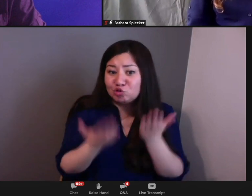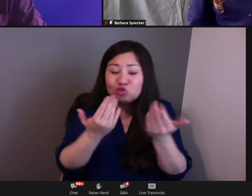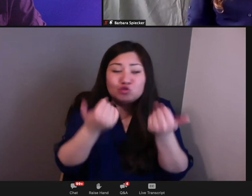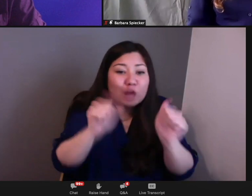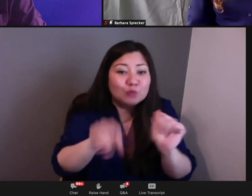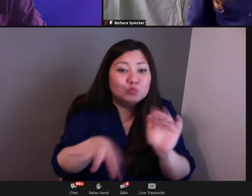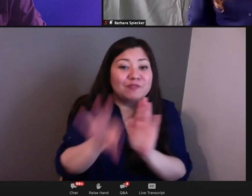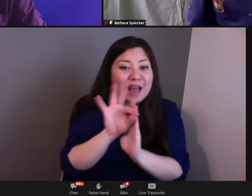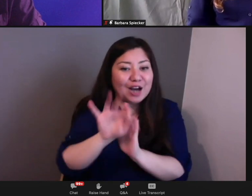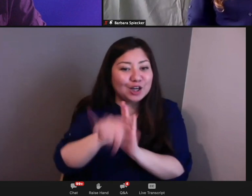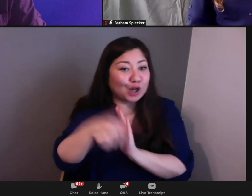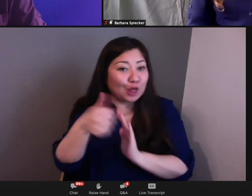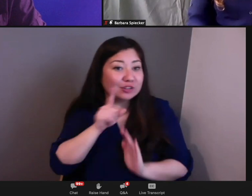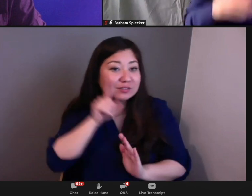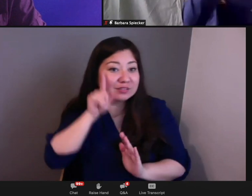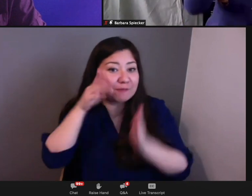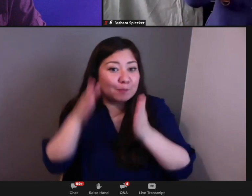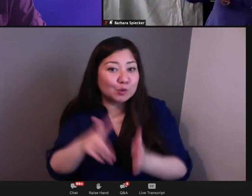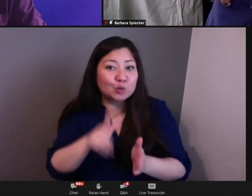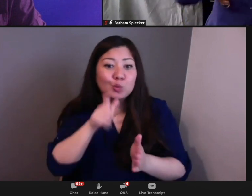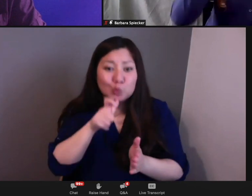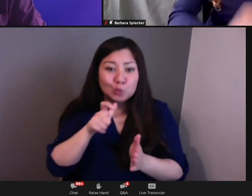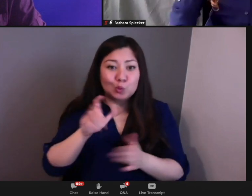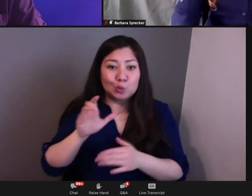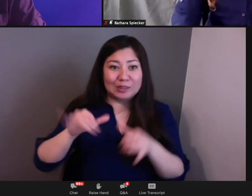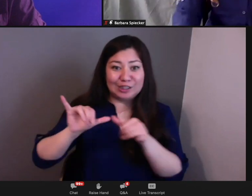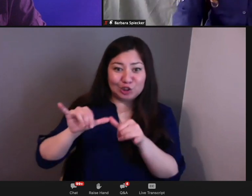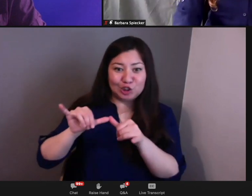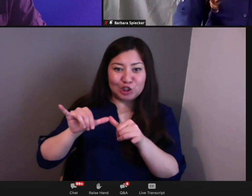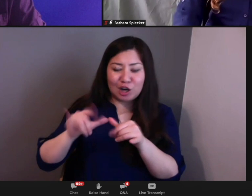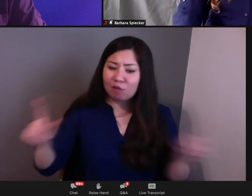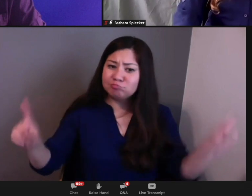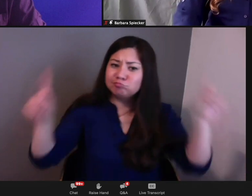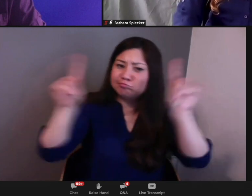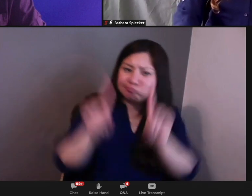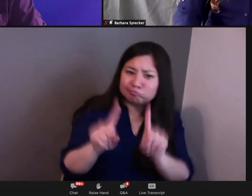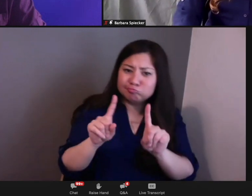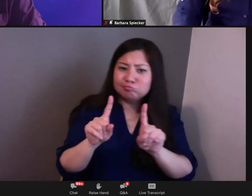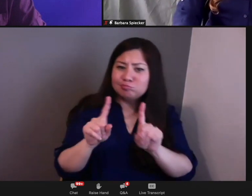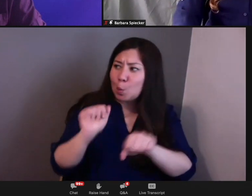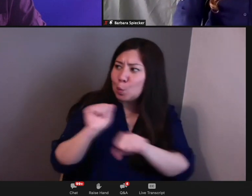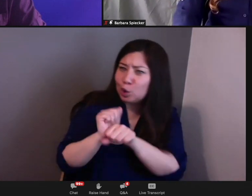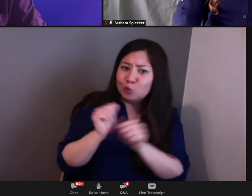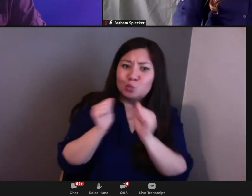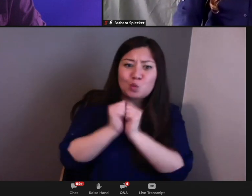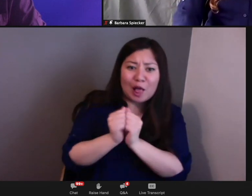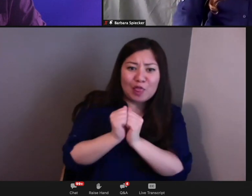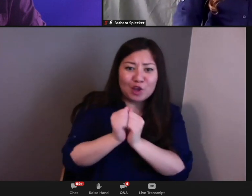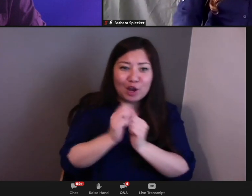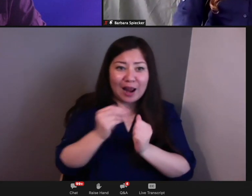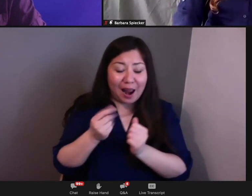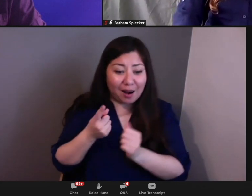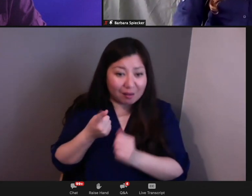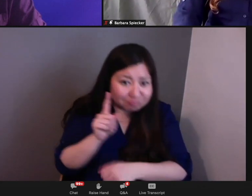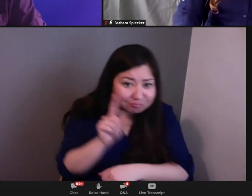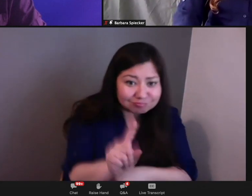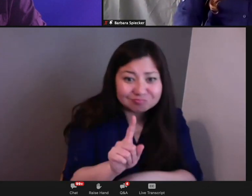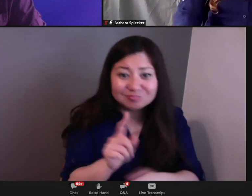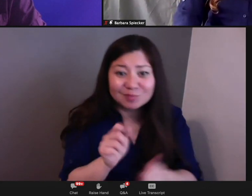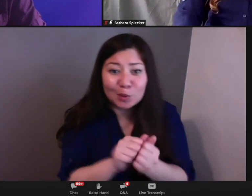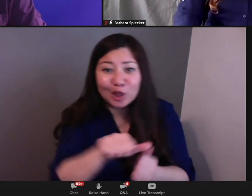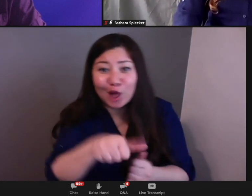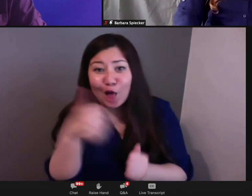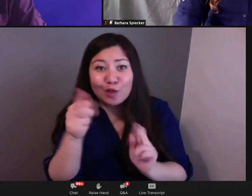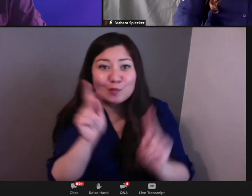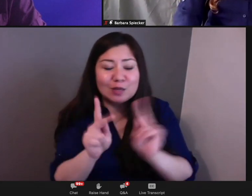learning experience is because I traveled and I did things and I did research, field research. I wasn't sitting in class and learning. So it made